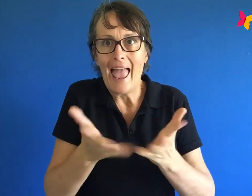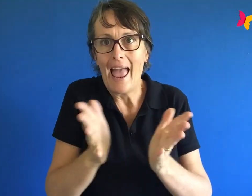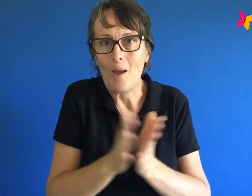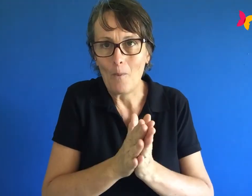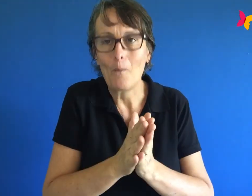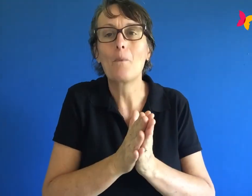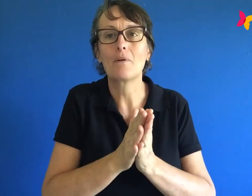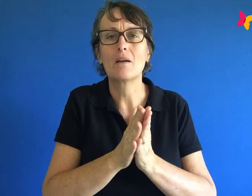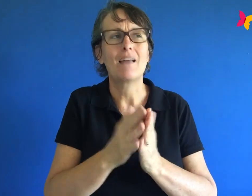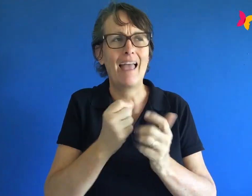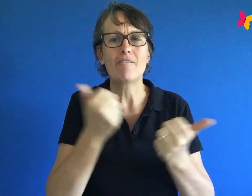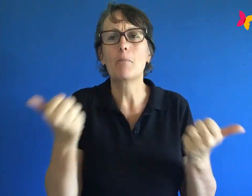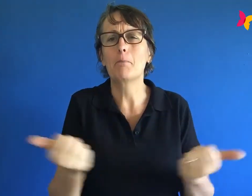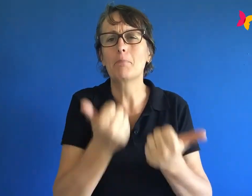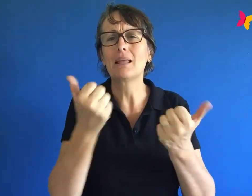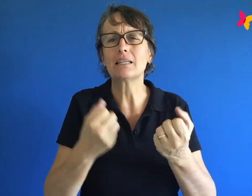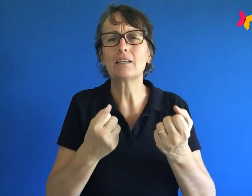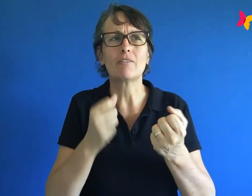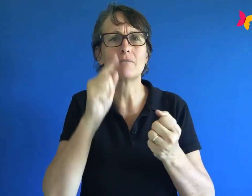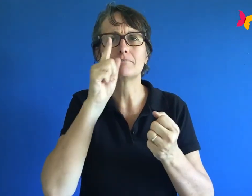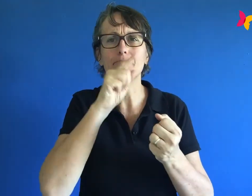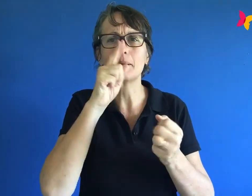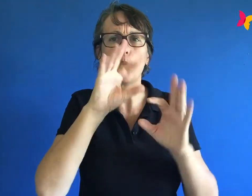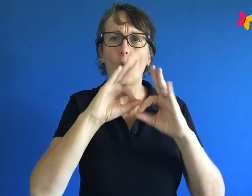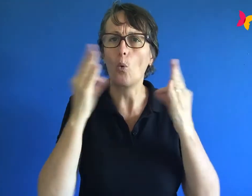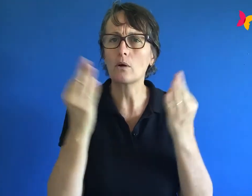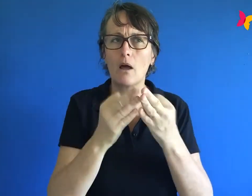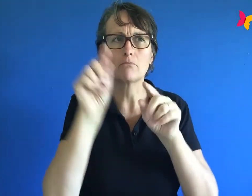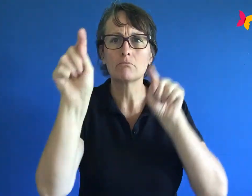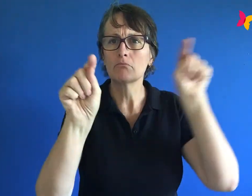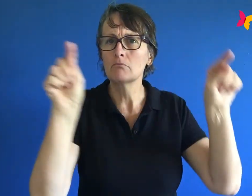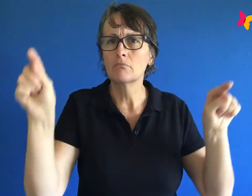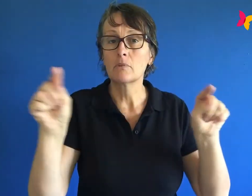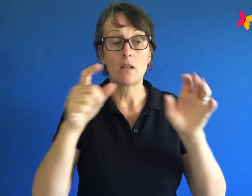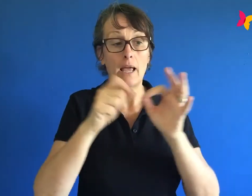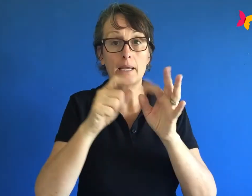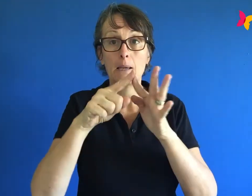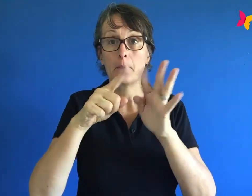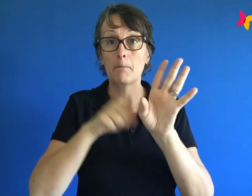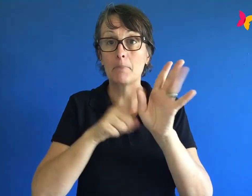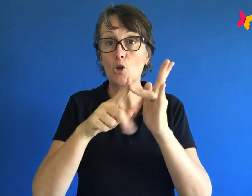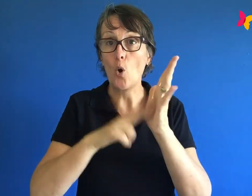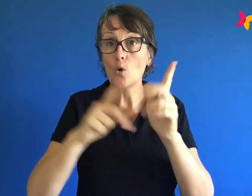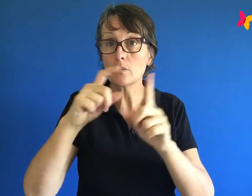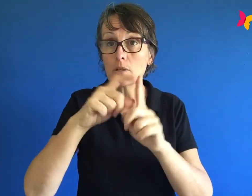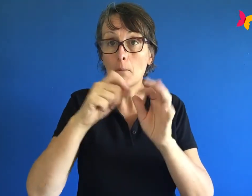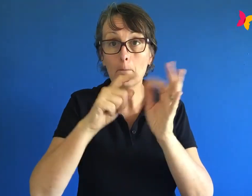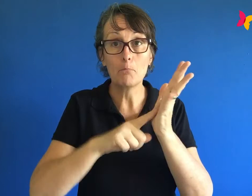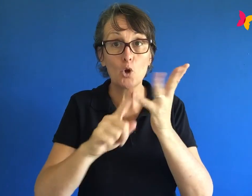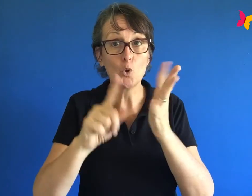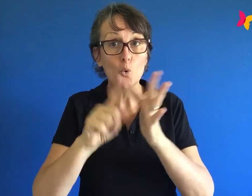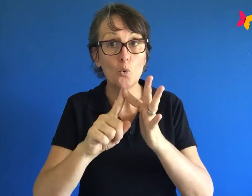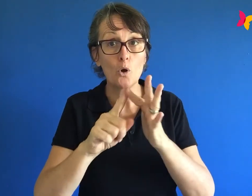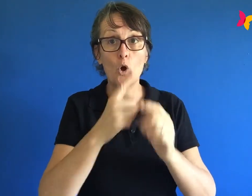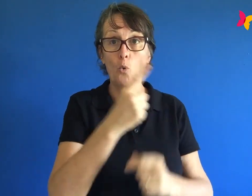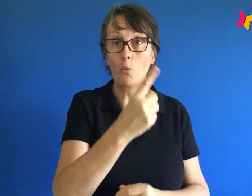of support out there. So you could contact the Beyond Blue phone line, 1300 22